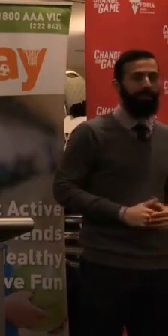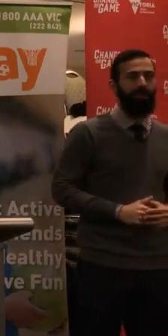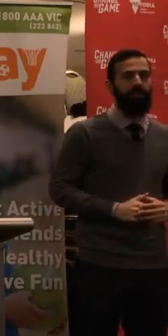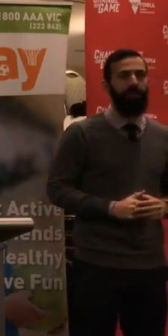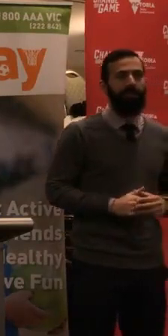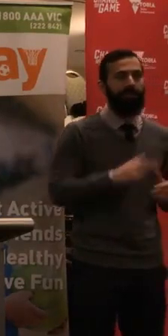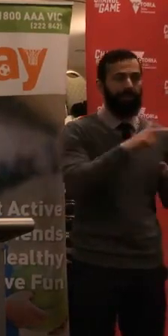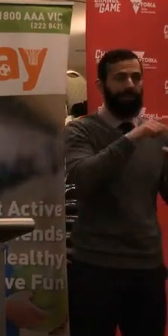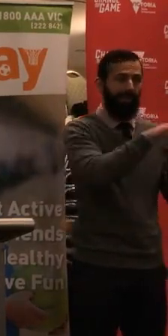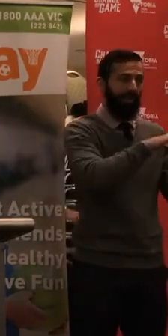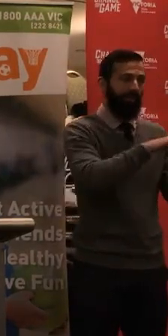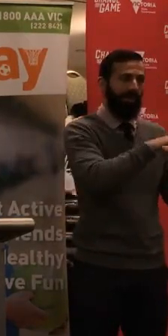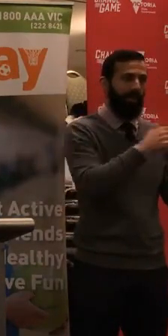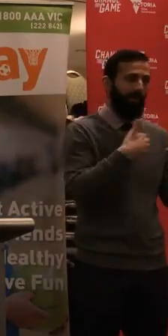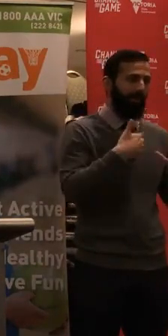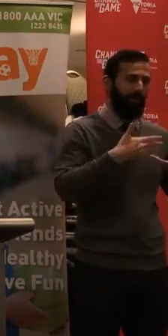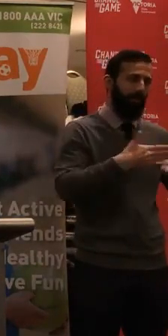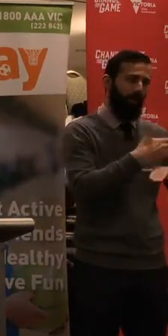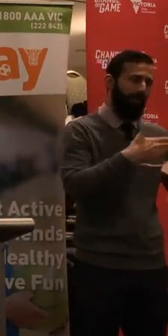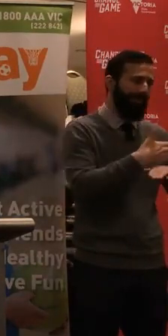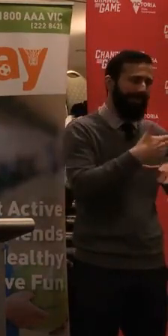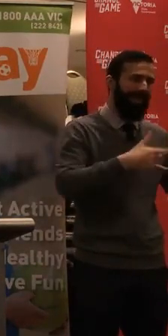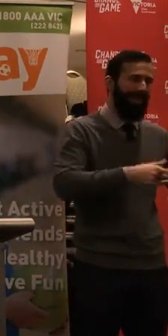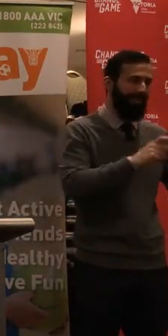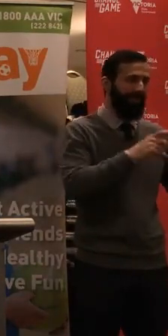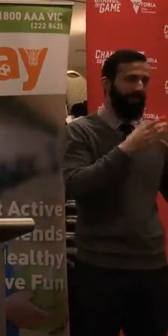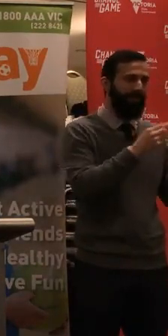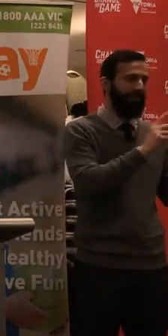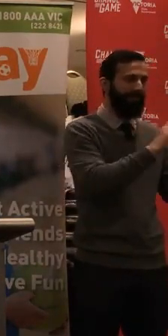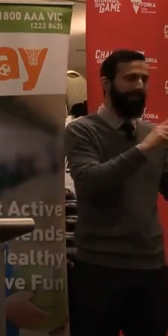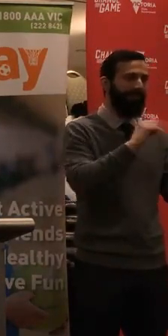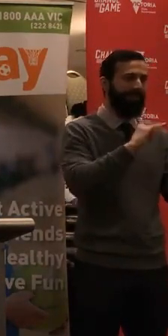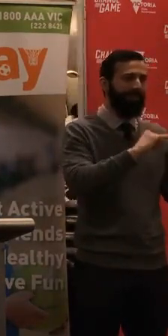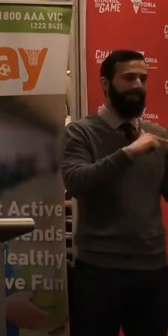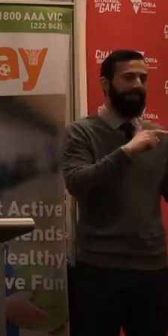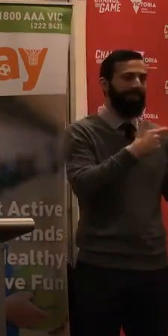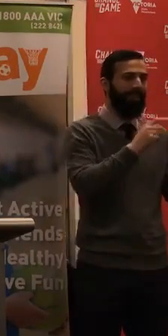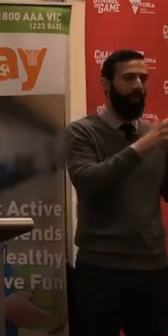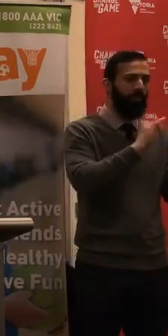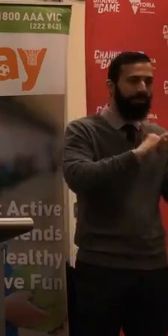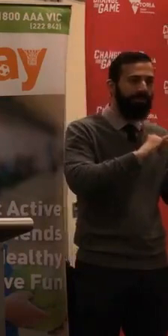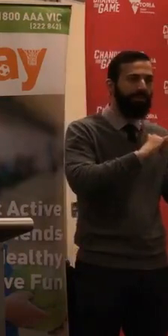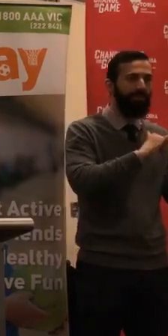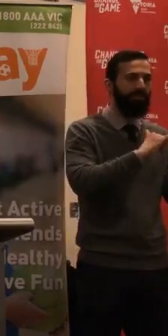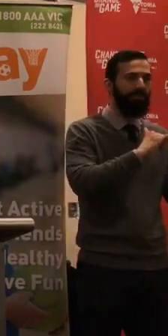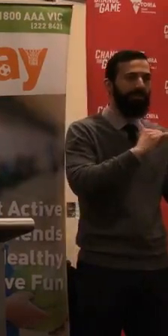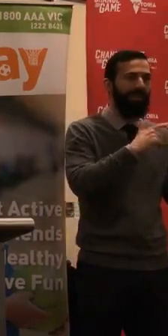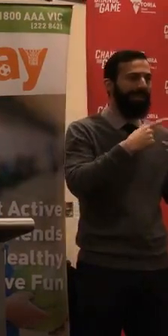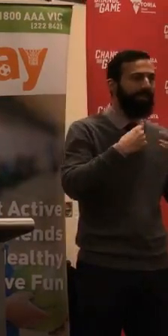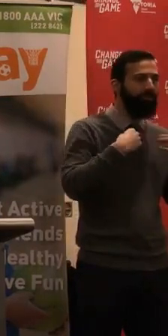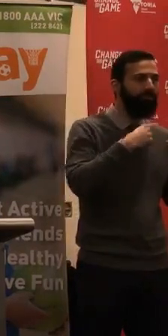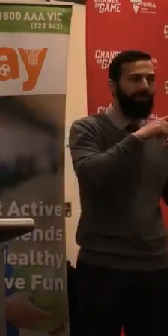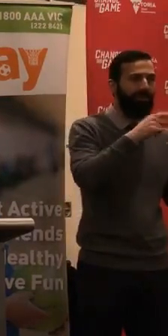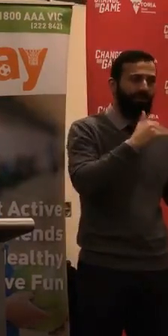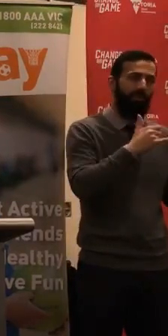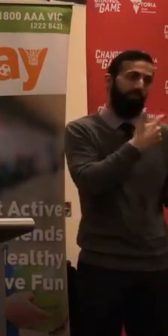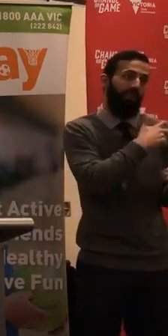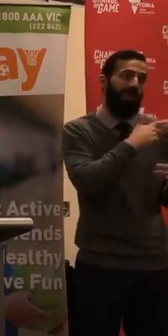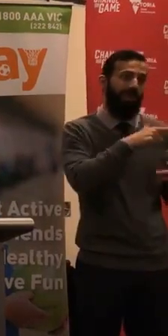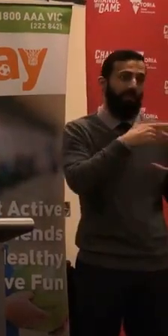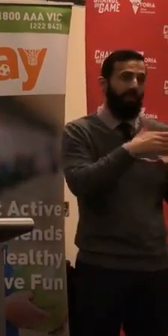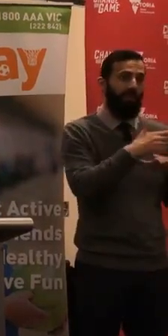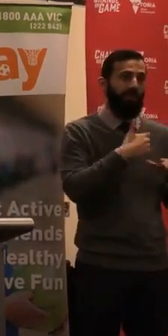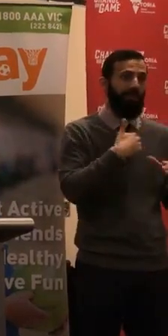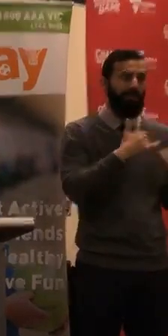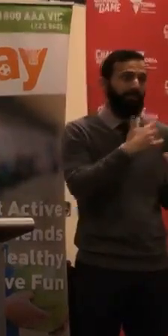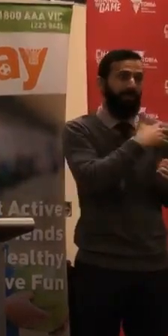an area of sport that we work very hard on with various stakeholders in the industry, so we're very proud of that work. And I'm very proud to be